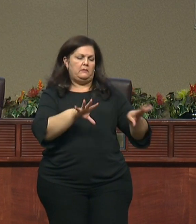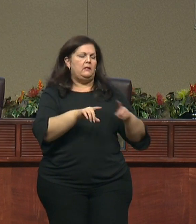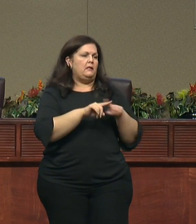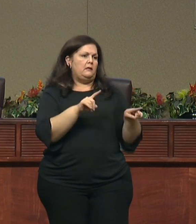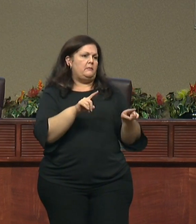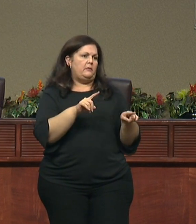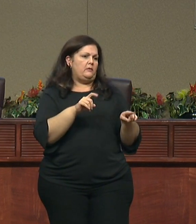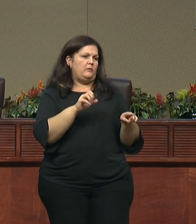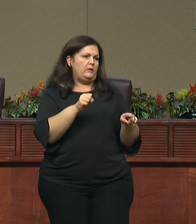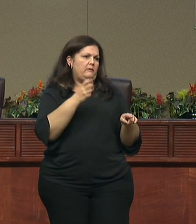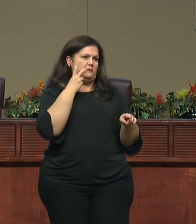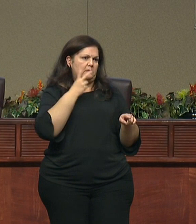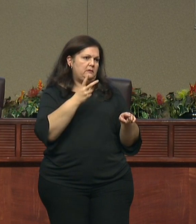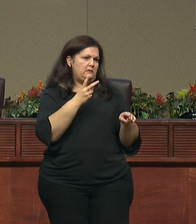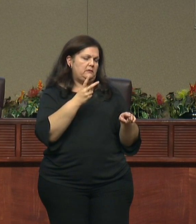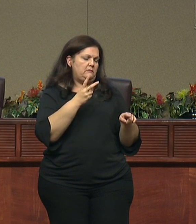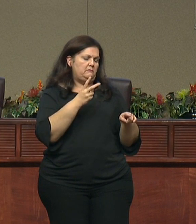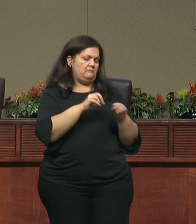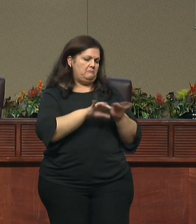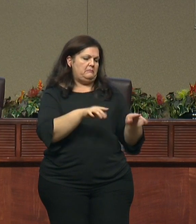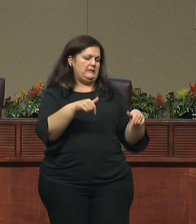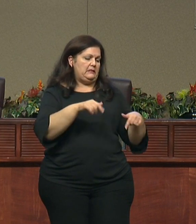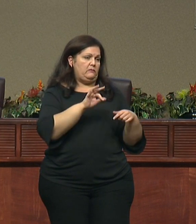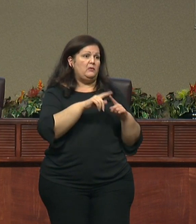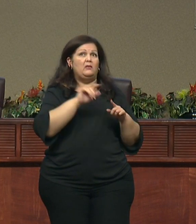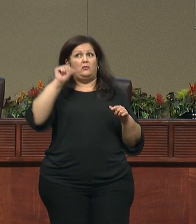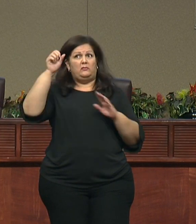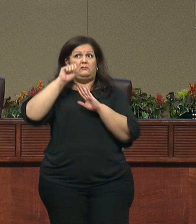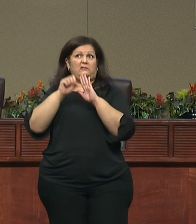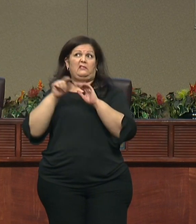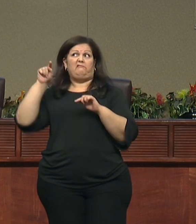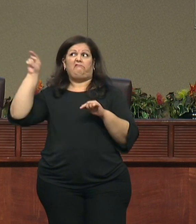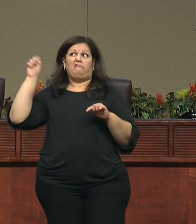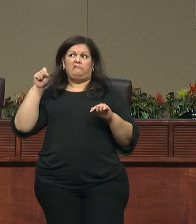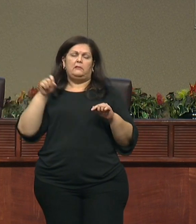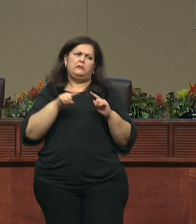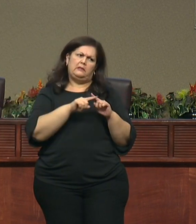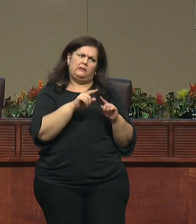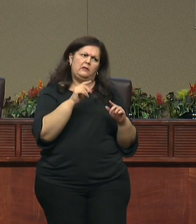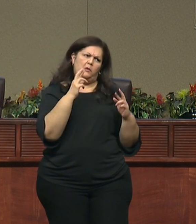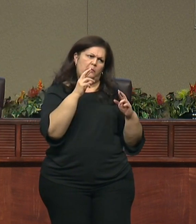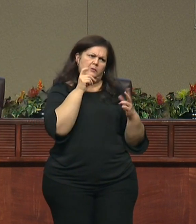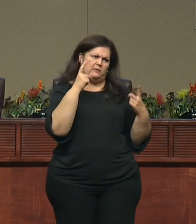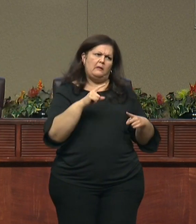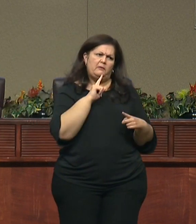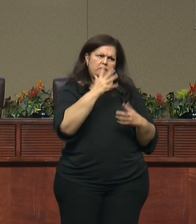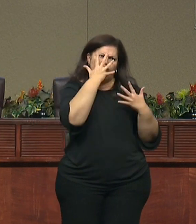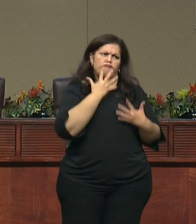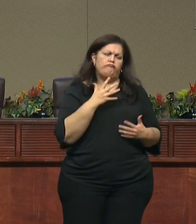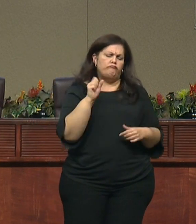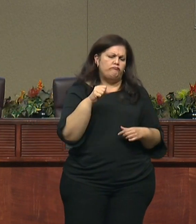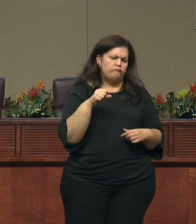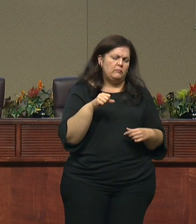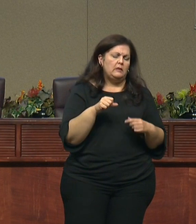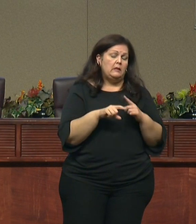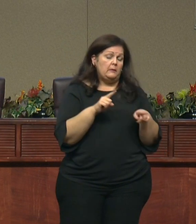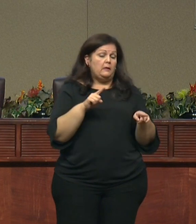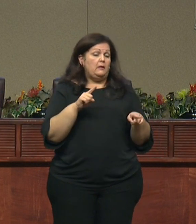the things that had happened in other places. And that would be tragic. But yes, the number of